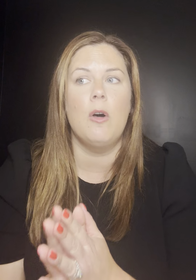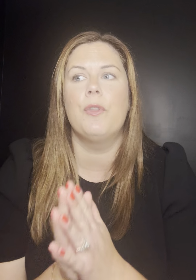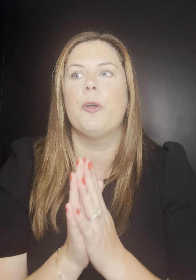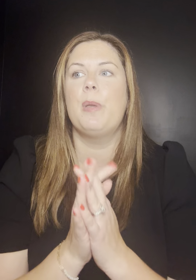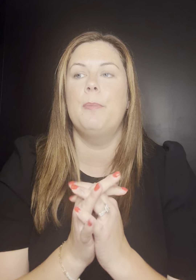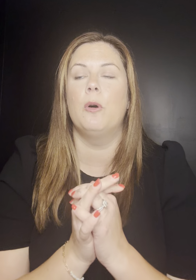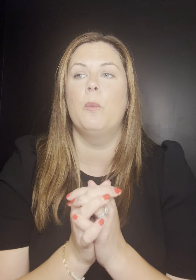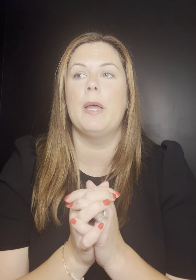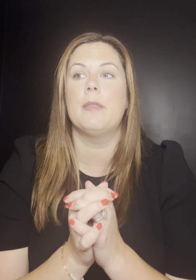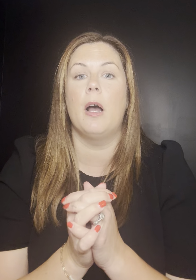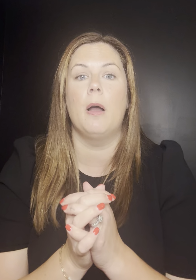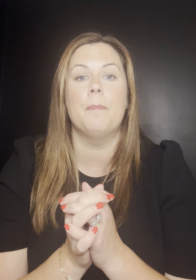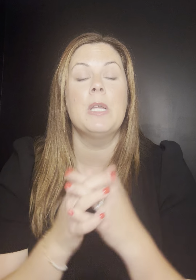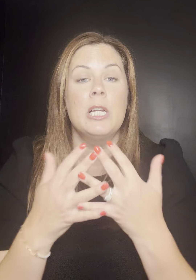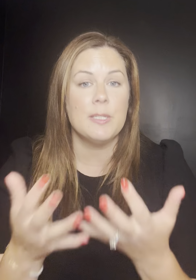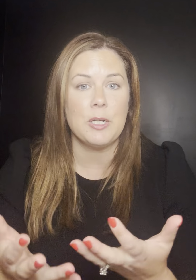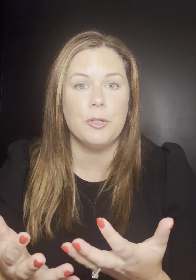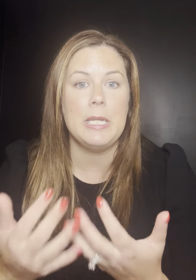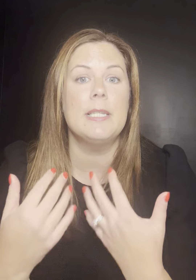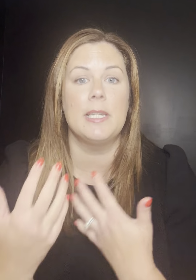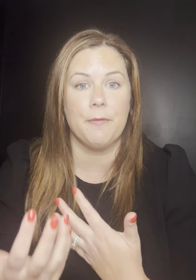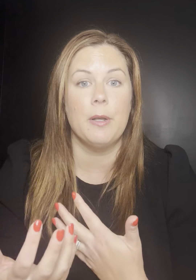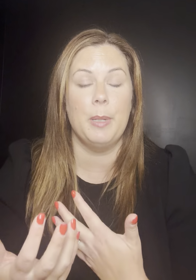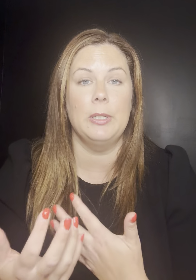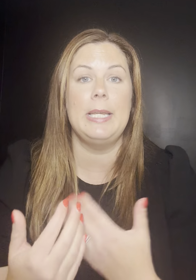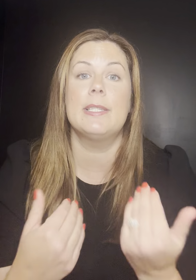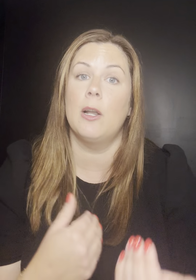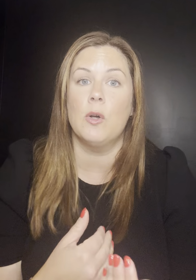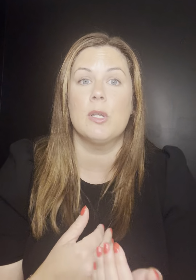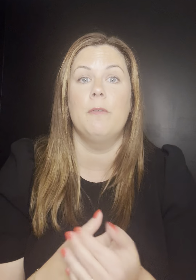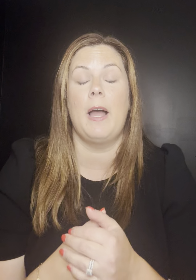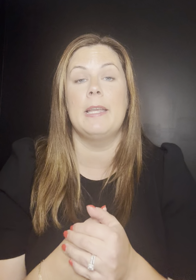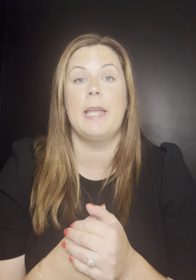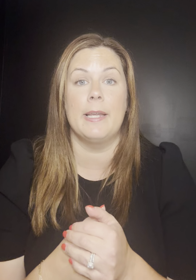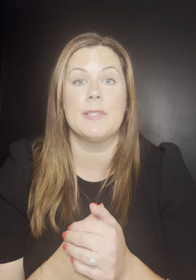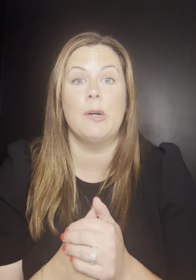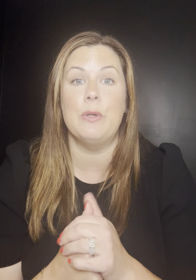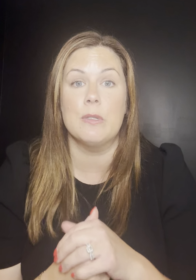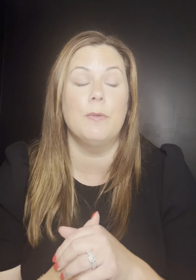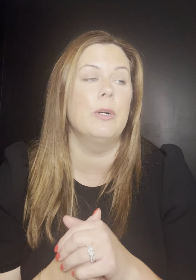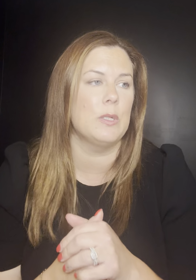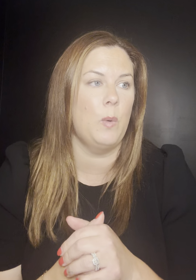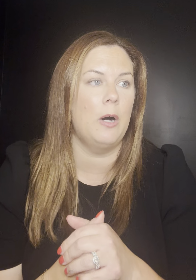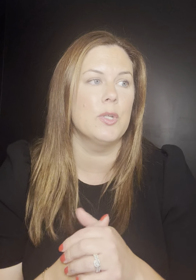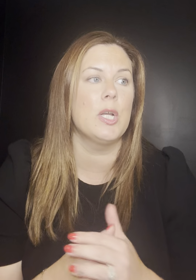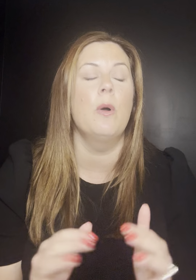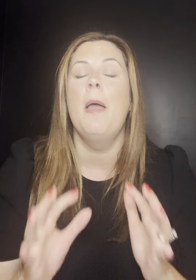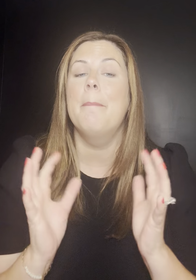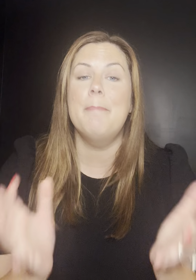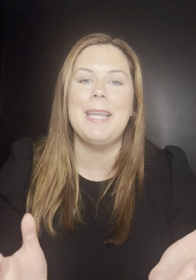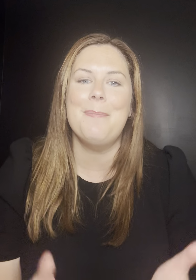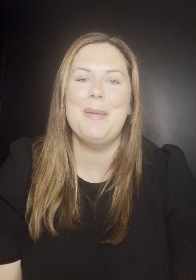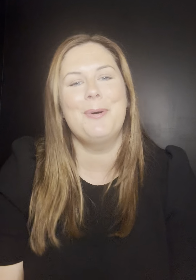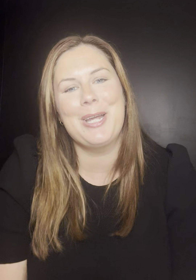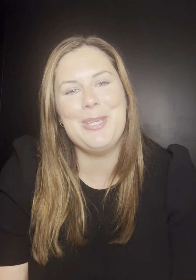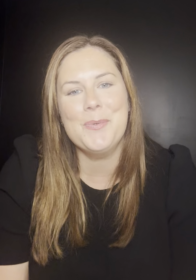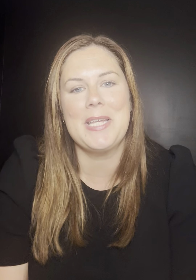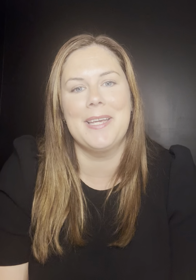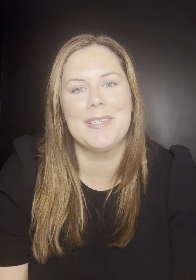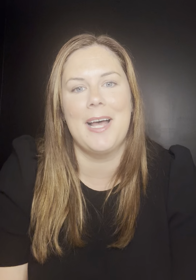There are people with special needs and different abilities that also find ASL useful as well. So many people can use ASL.